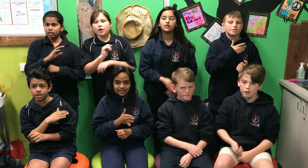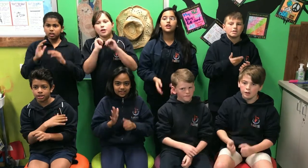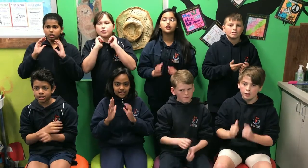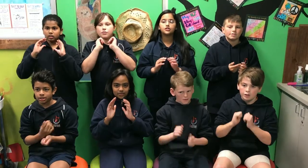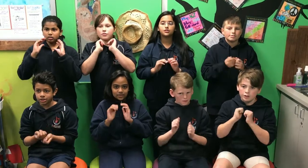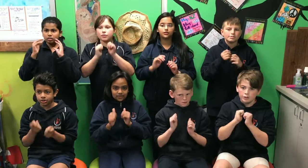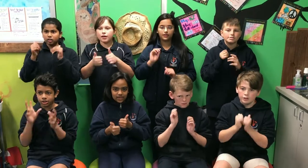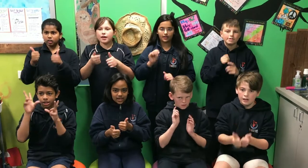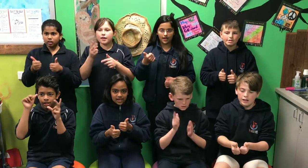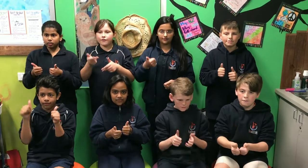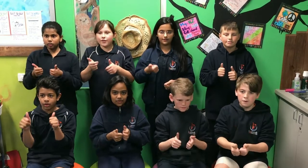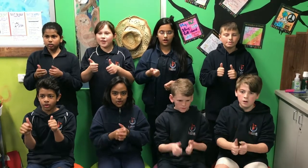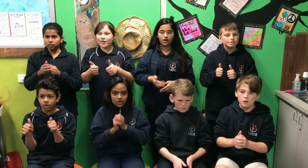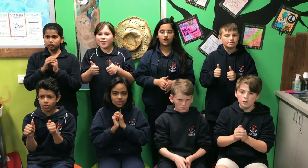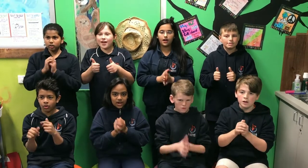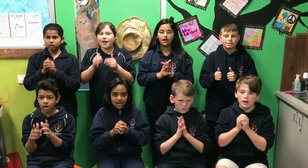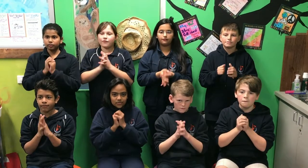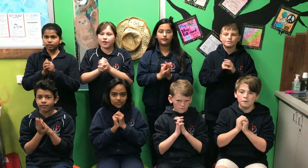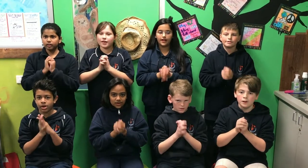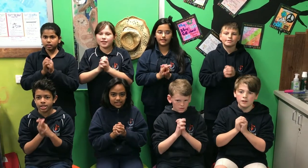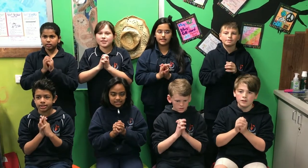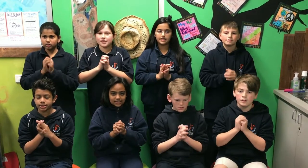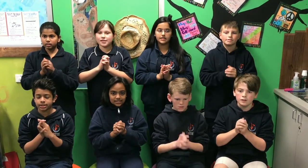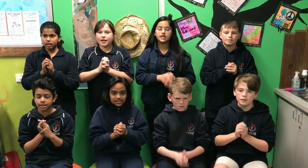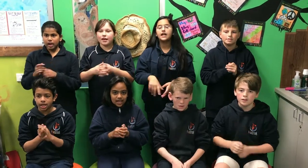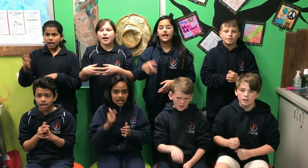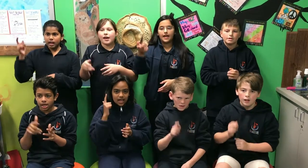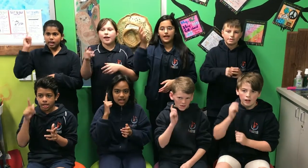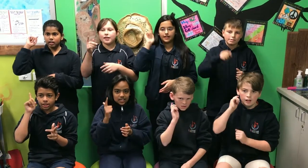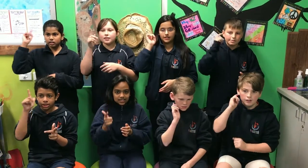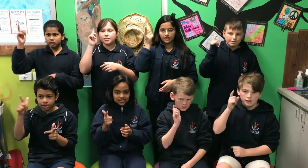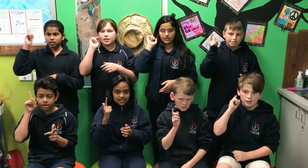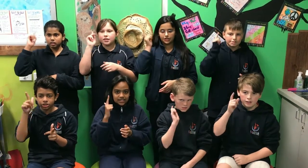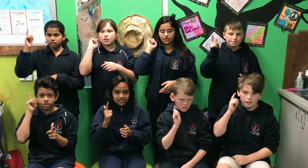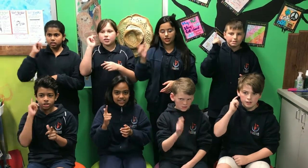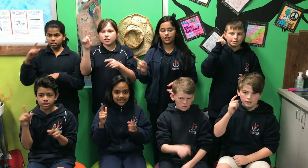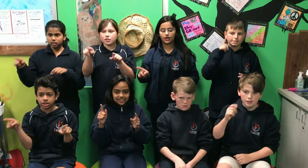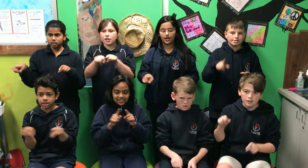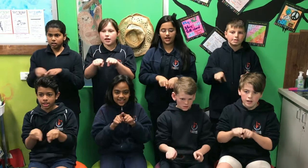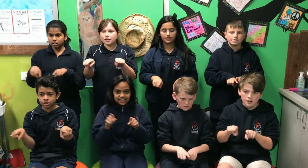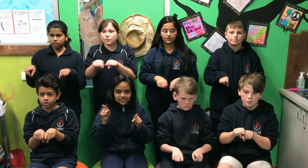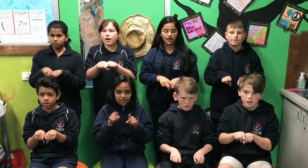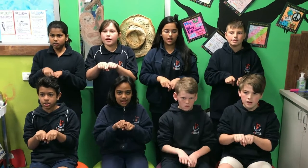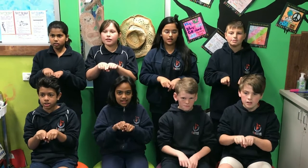to care for our friends and teachers as well.